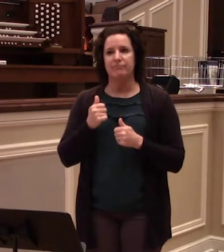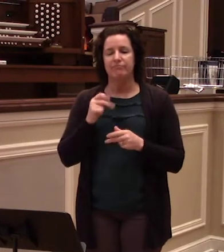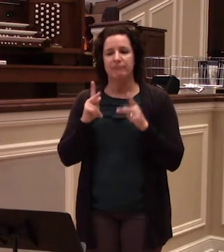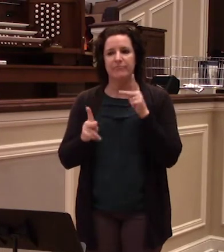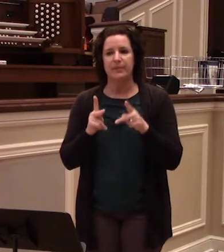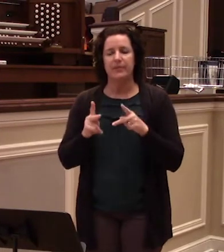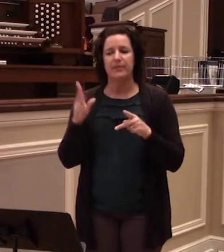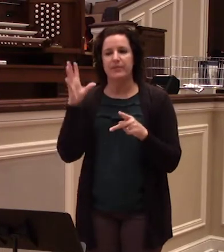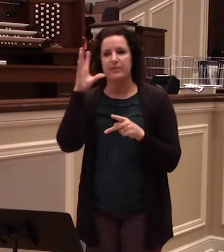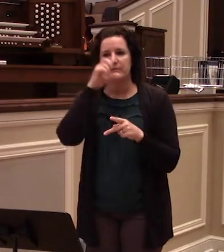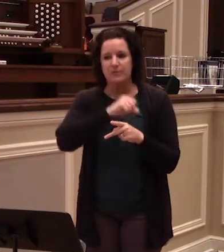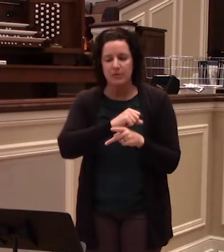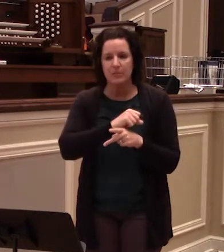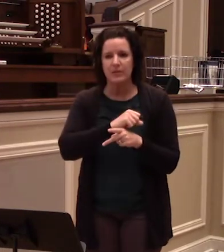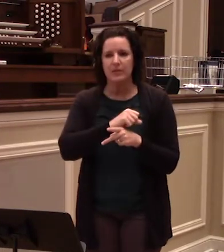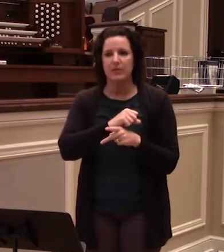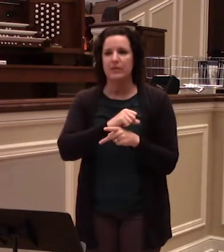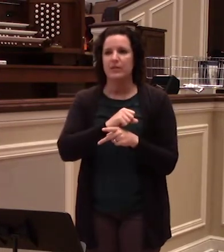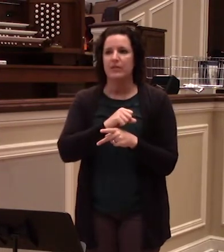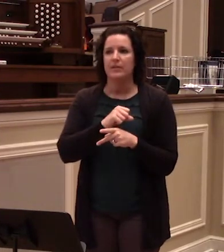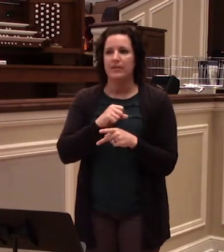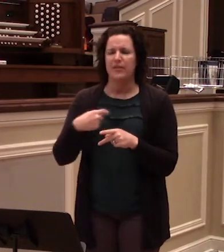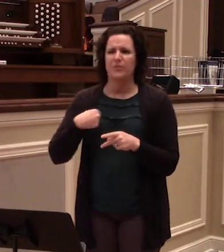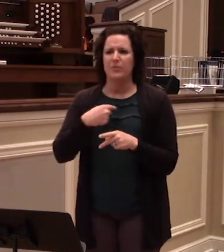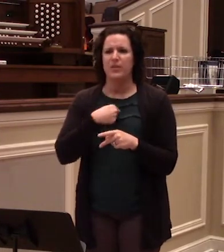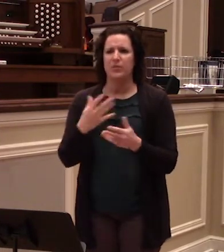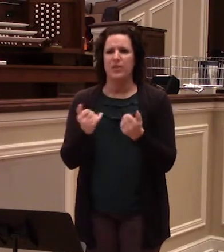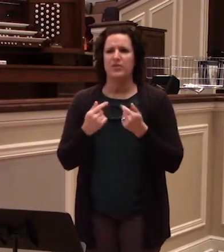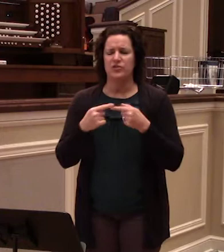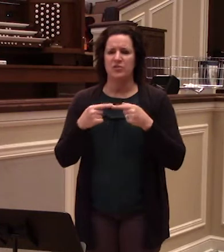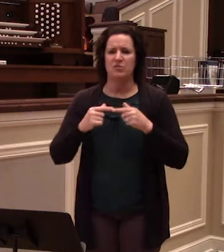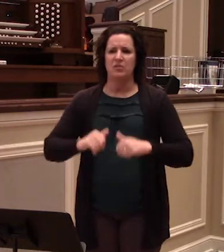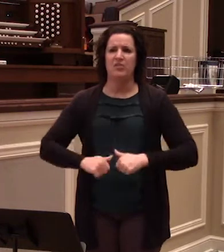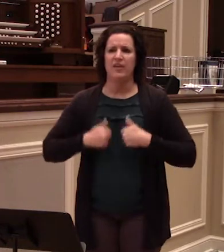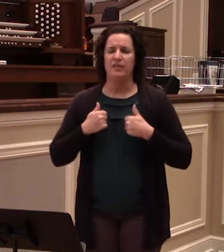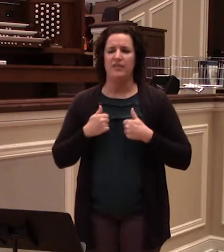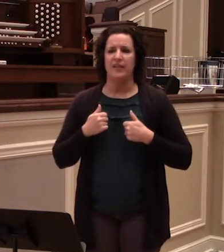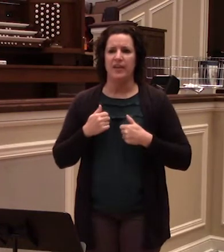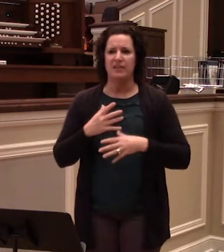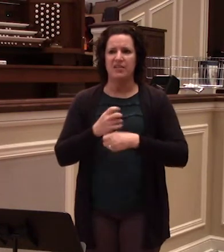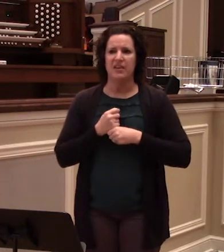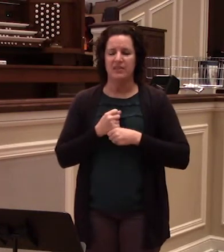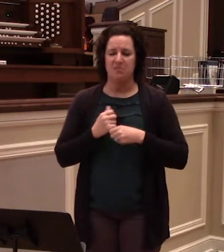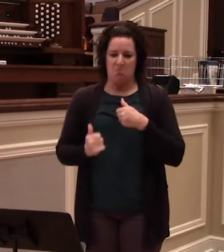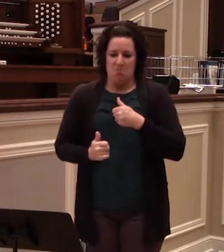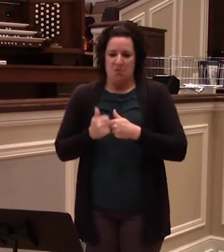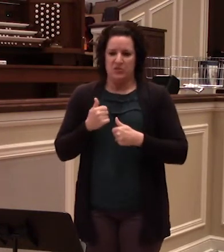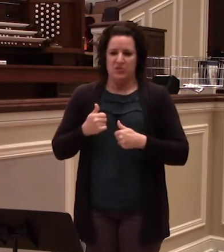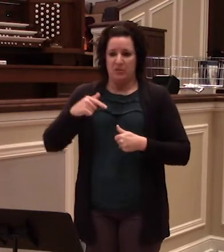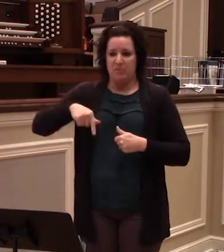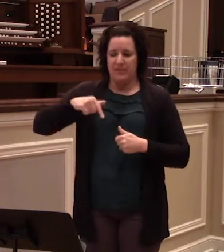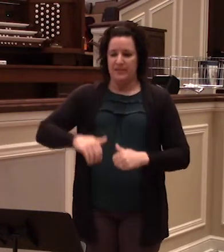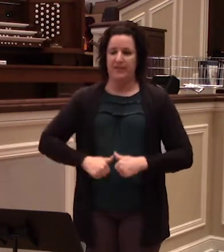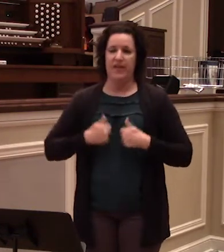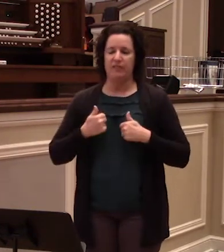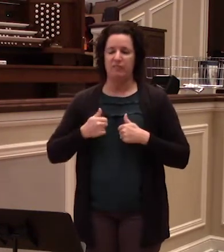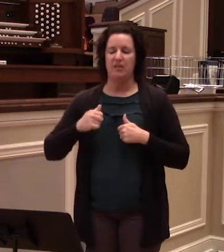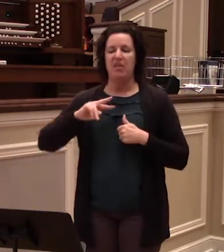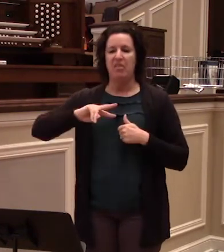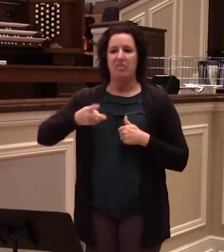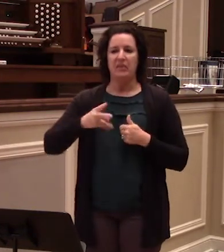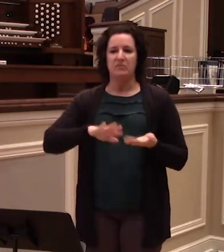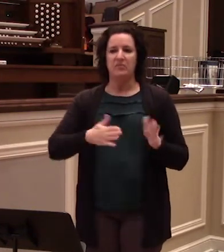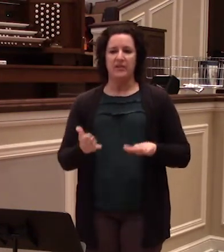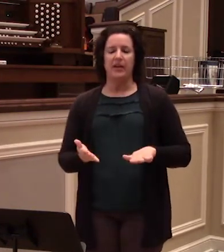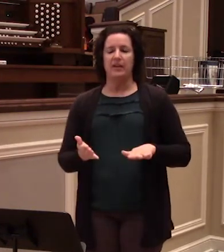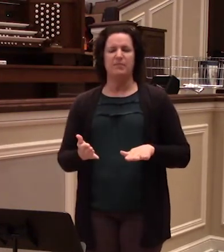born to live and try to get as much of this life as we possibly can, and then at the end we die and that's it. And that's